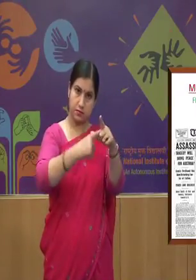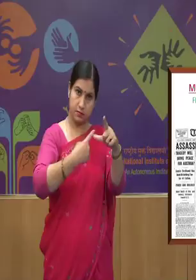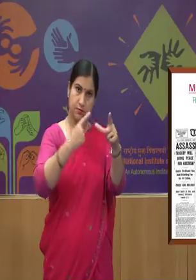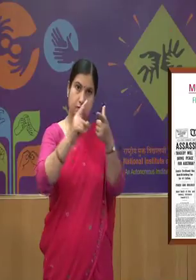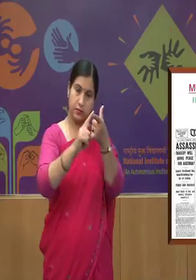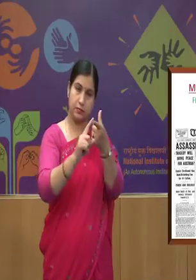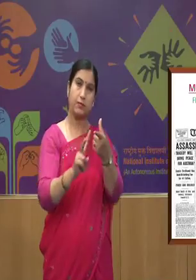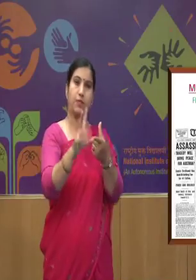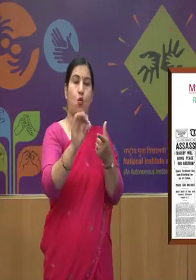Sarajevo,